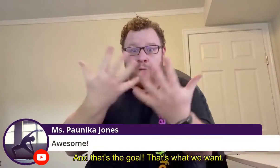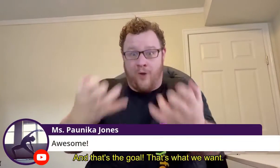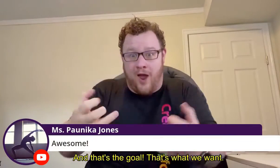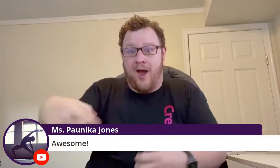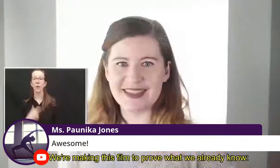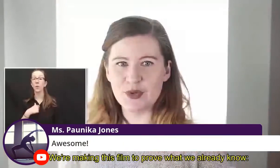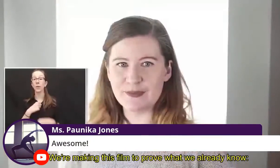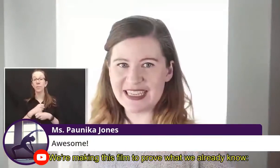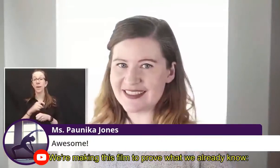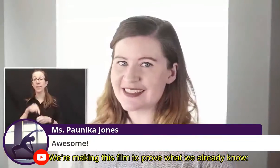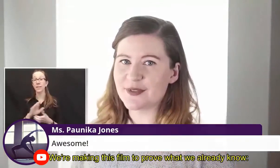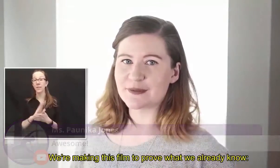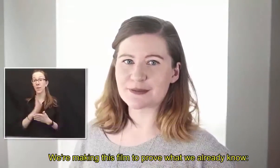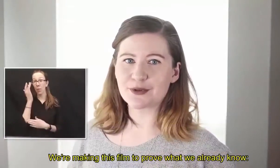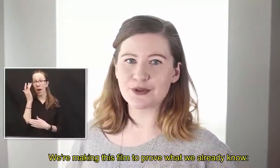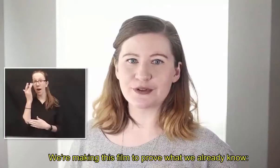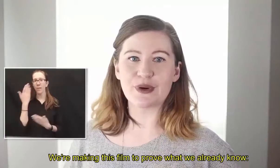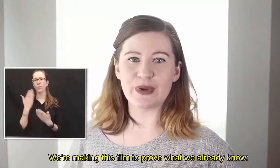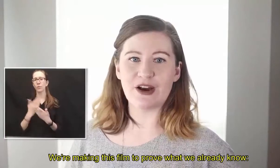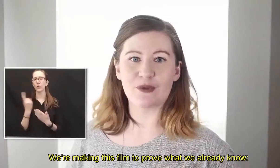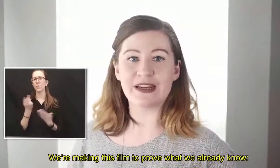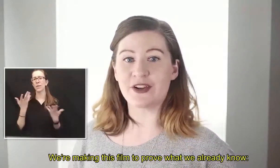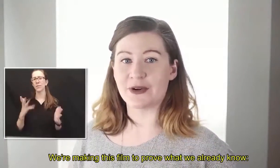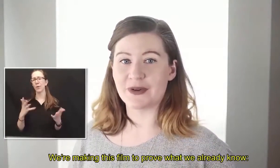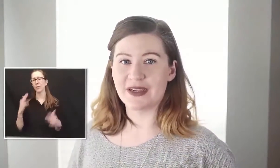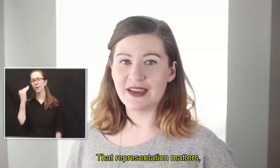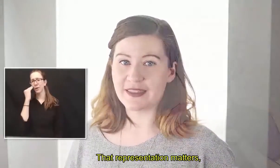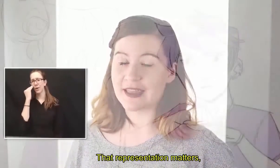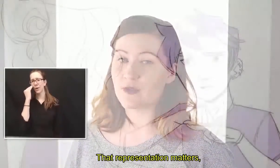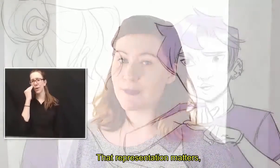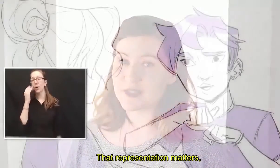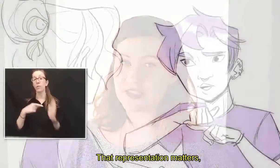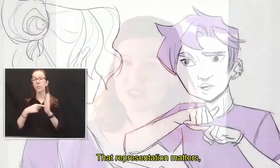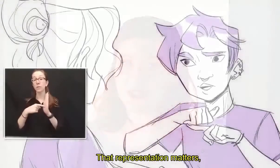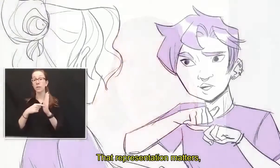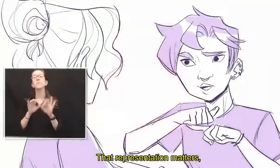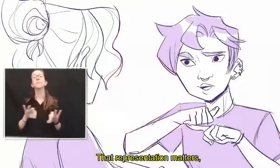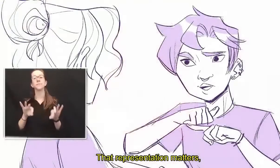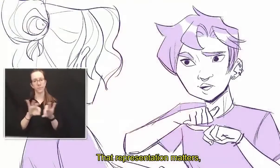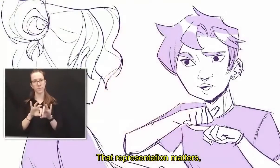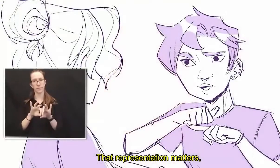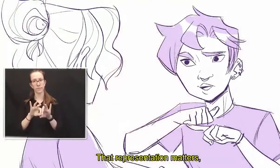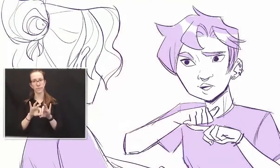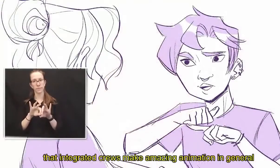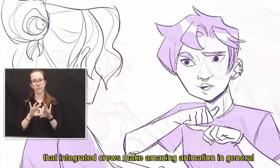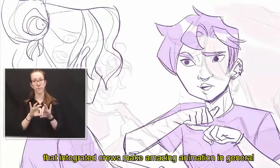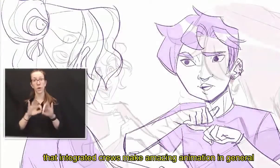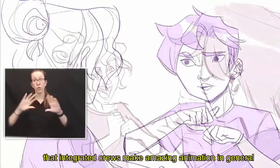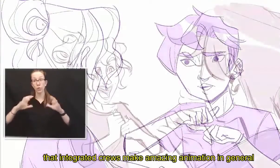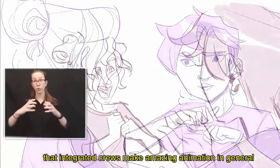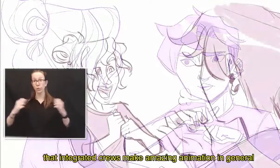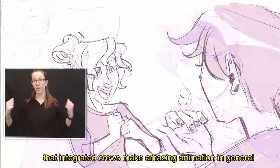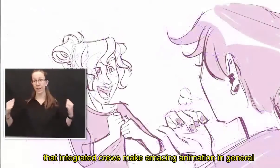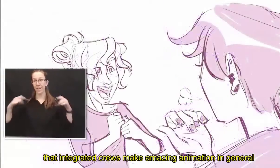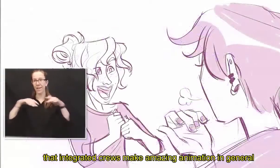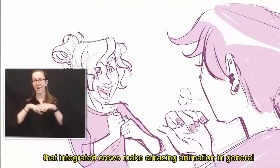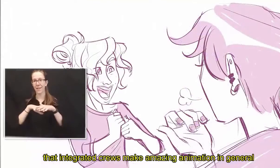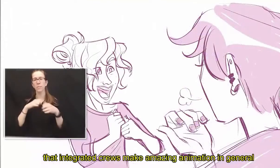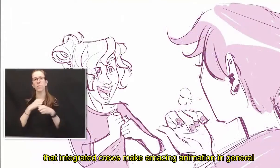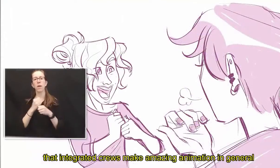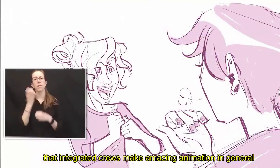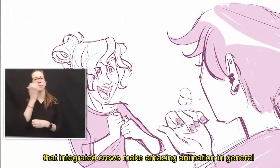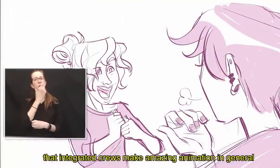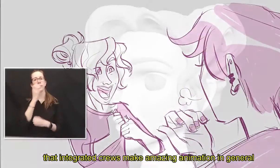want. We're making this film to prove what we already know, that representation matters, that integrated crews